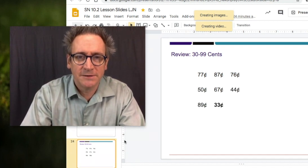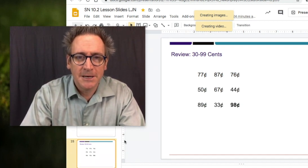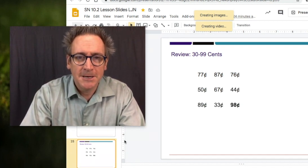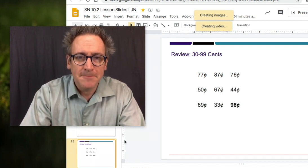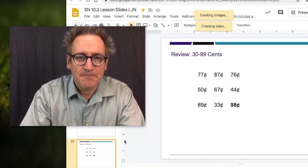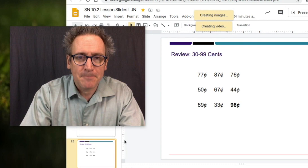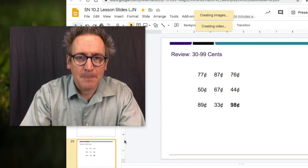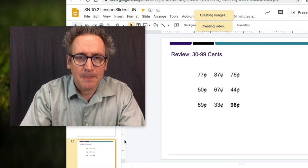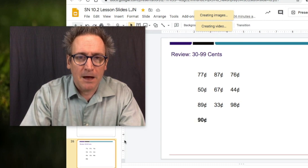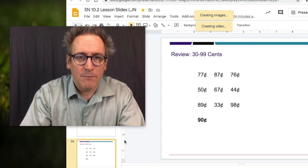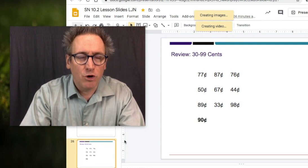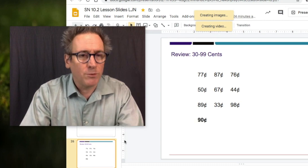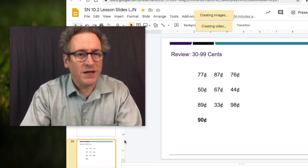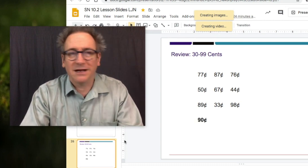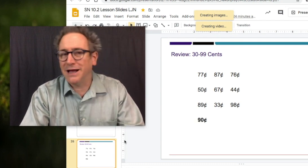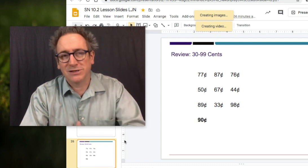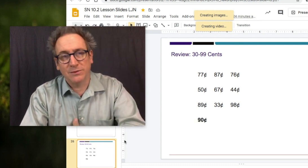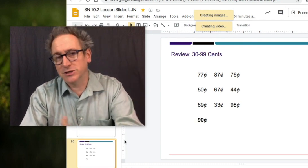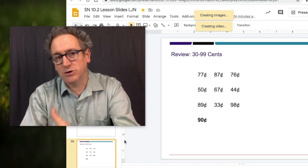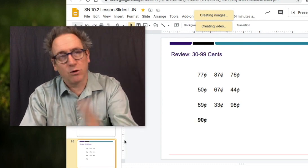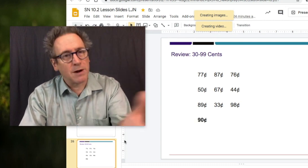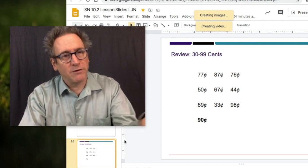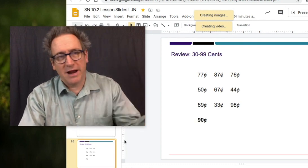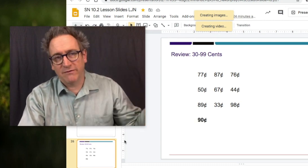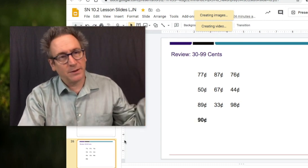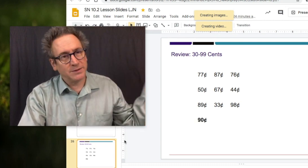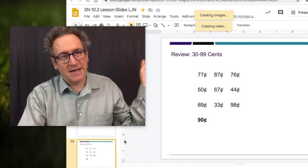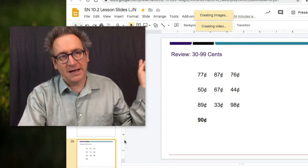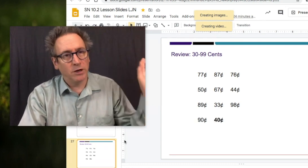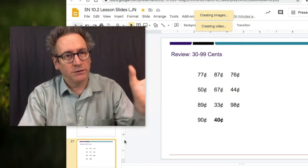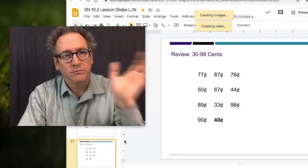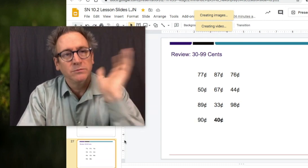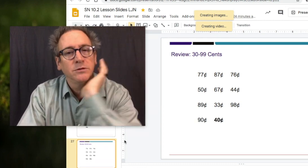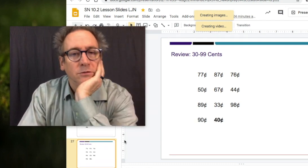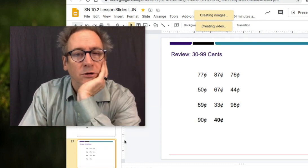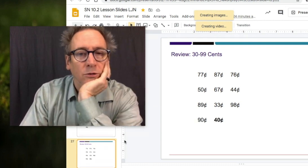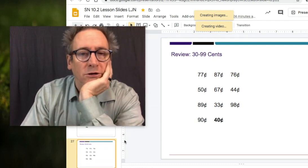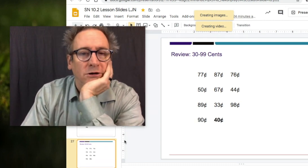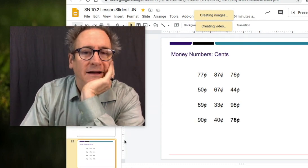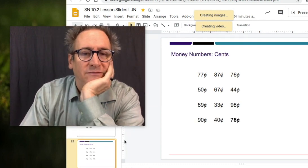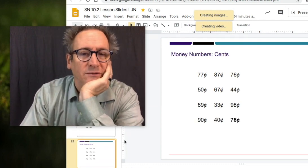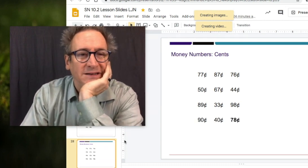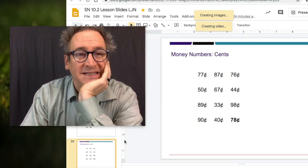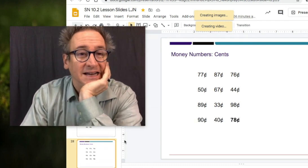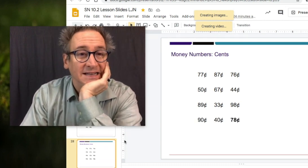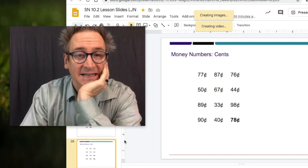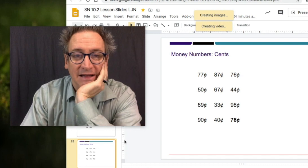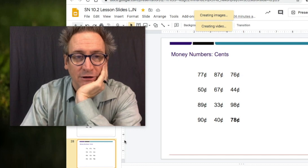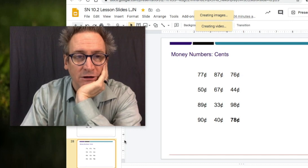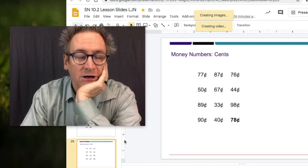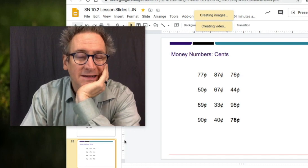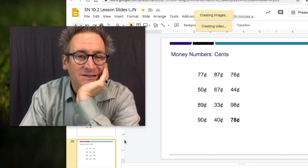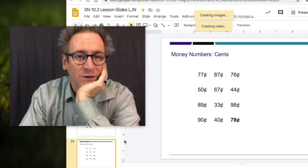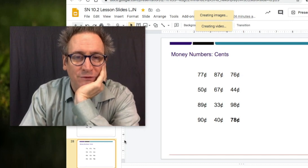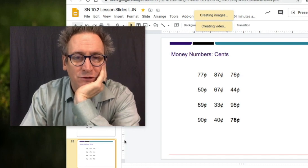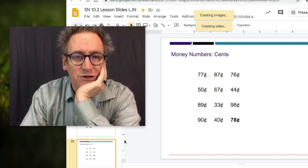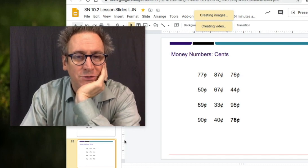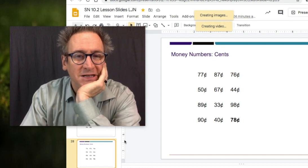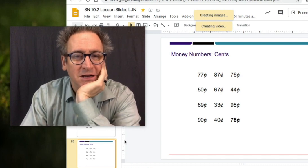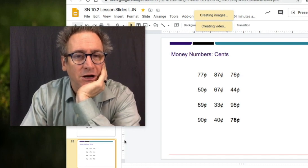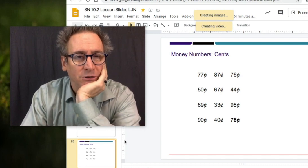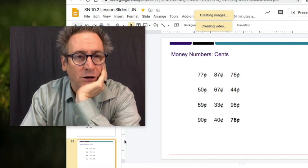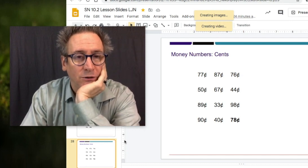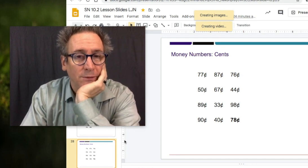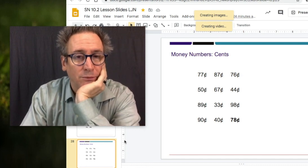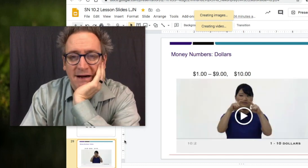these. Normally in class, we would just go around and everybody would take one, or I'd have everybody sign together. So if you just do